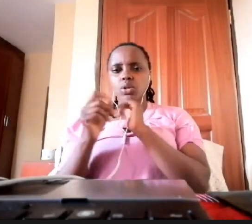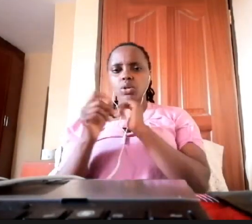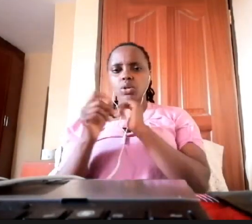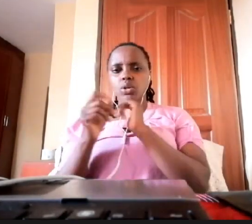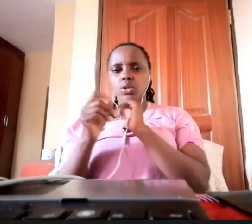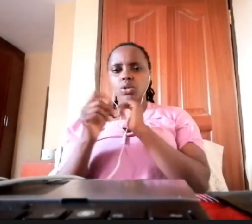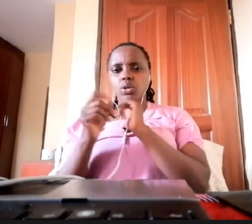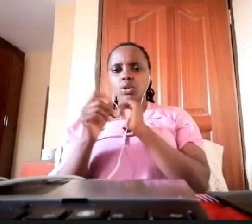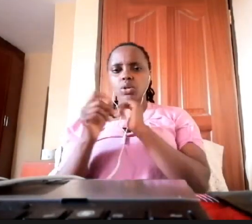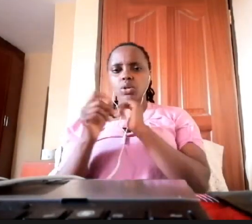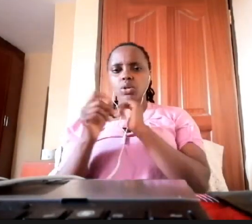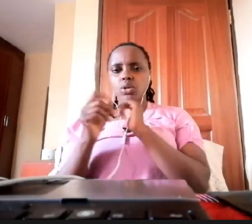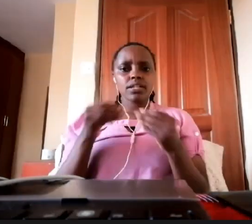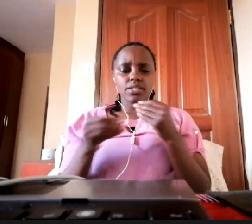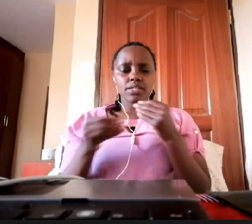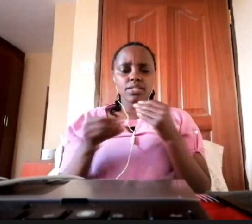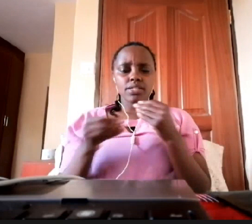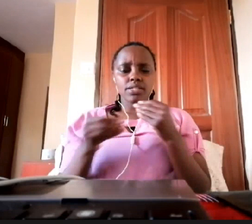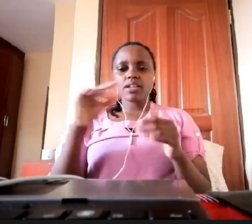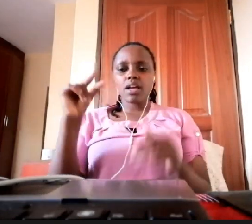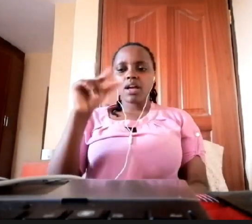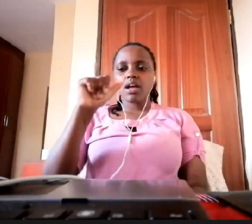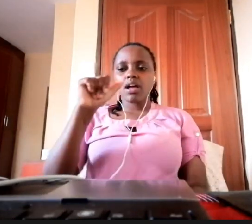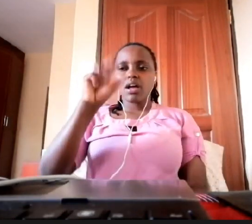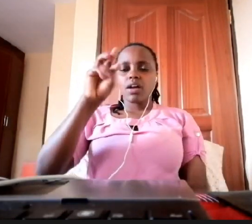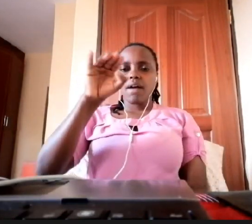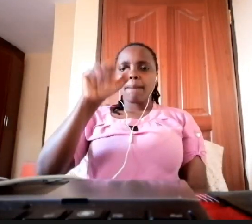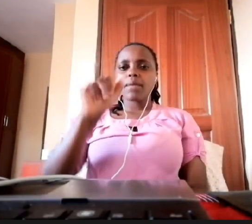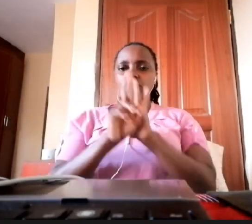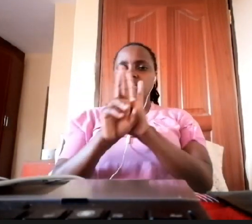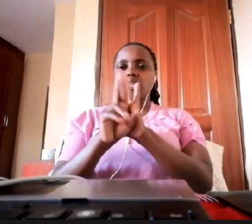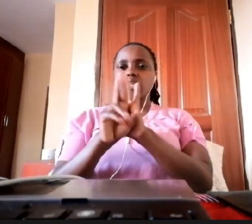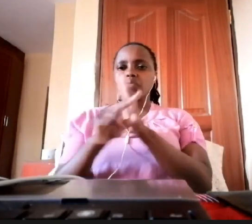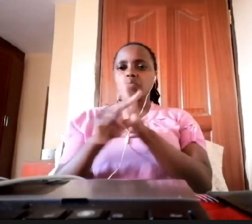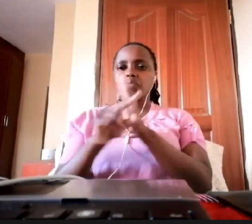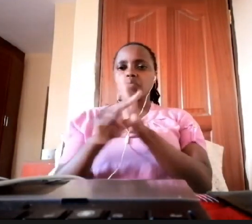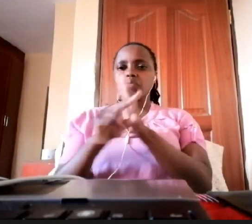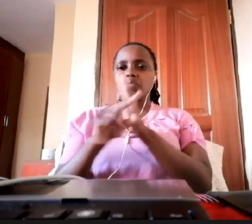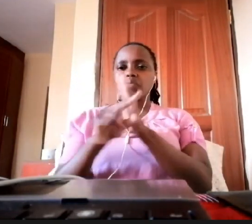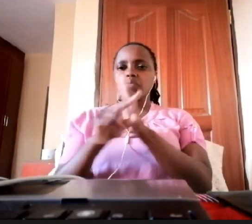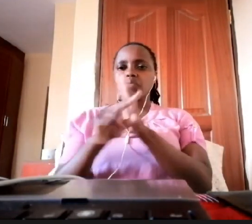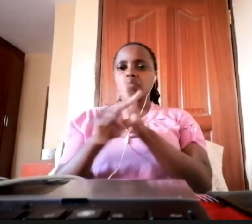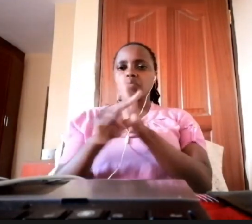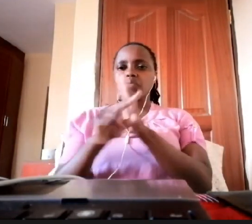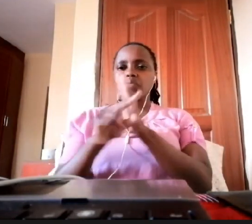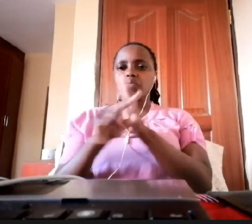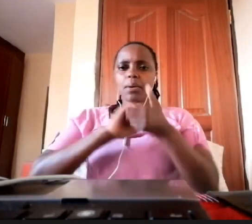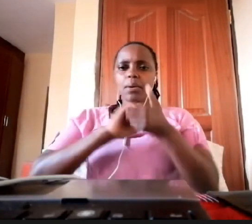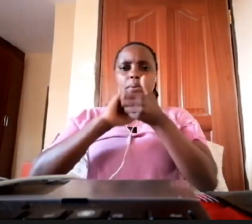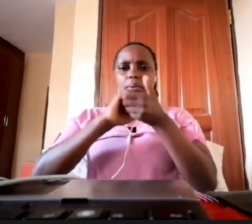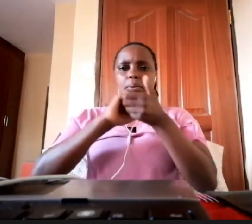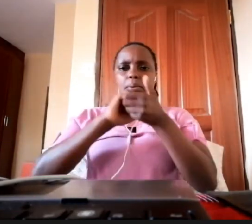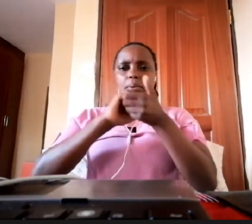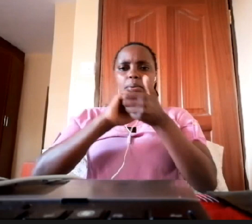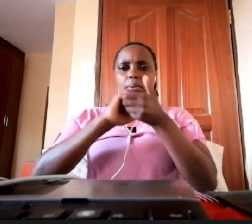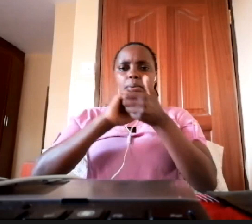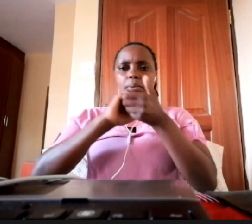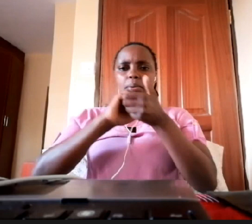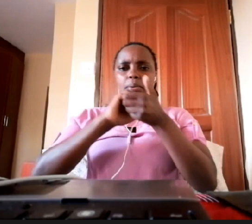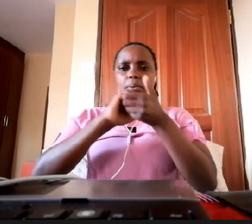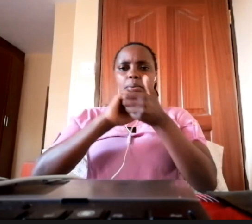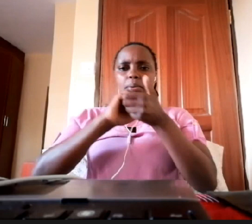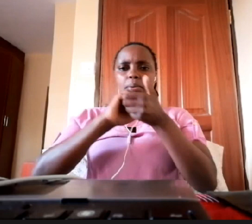with disability in the Gambia was represented, called, the Gambia Federation of the Disabled. They